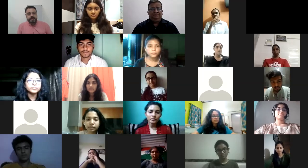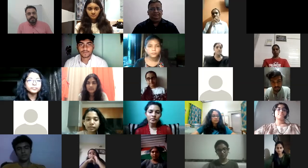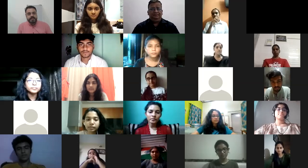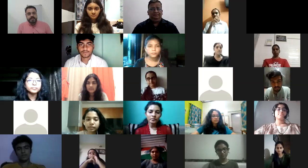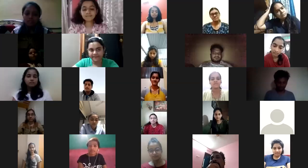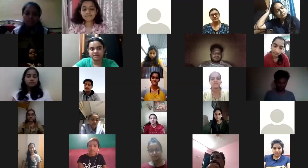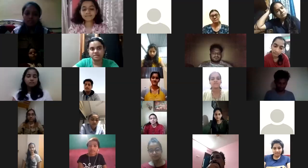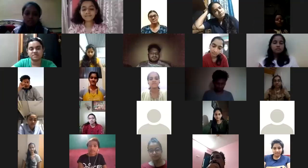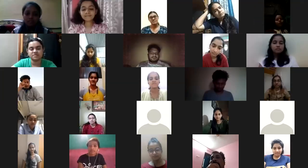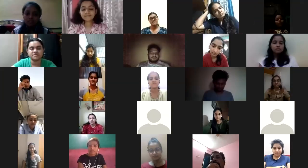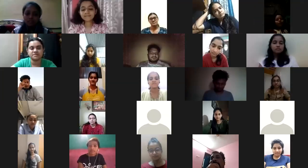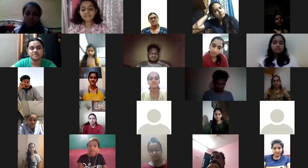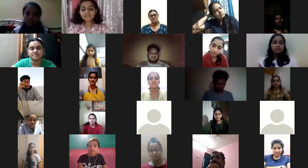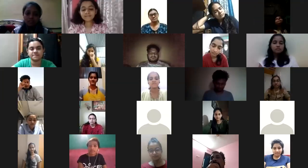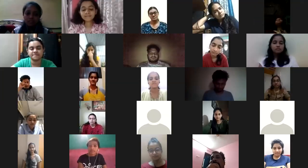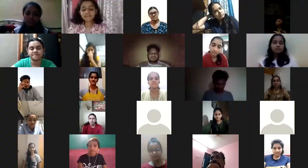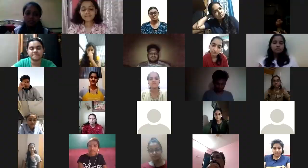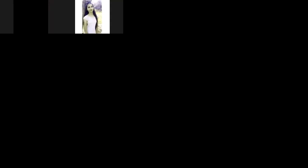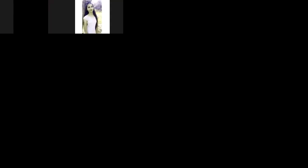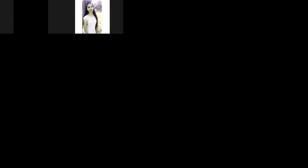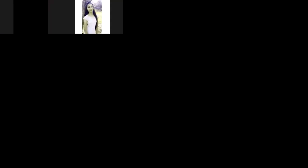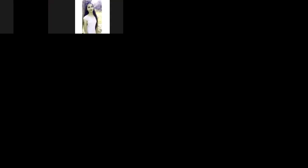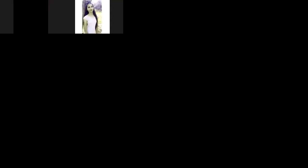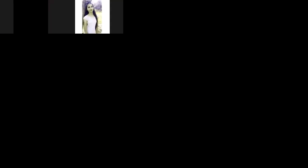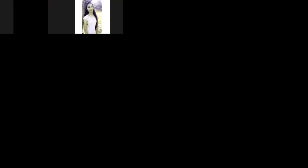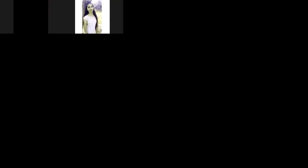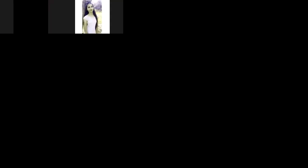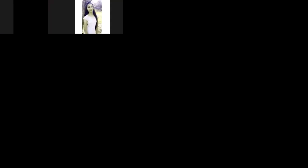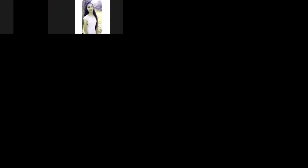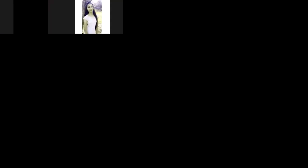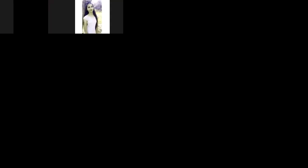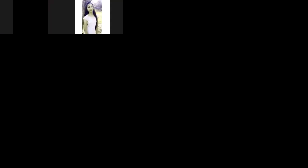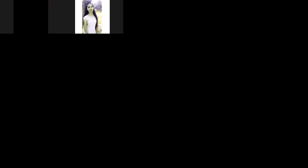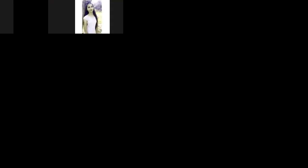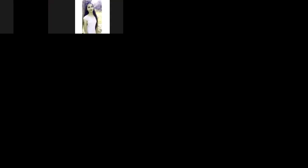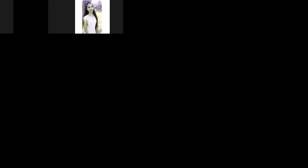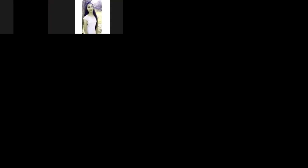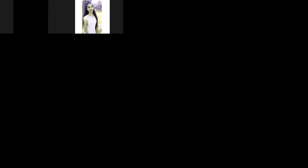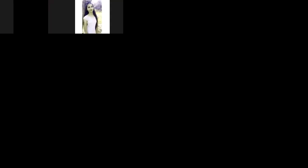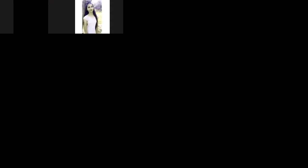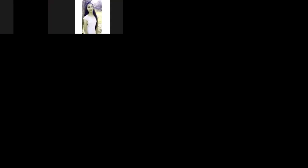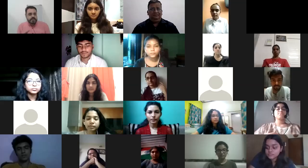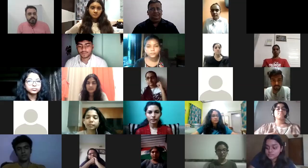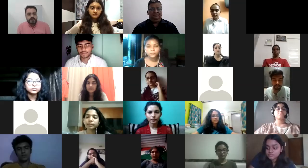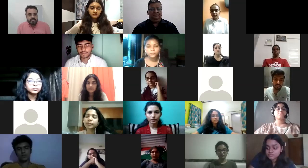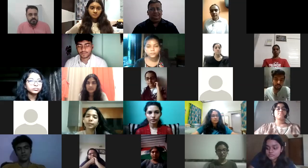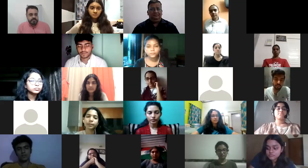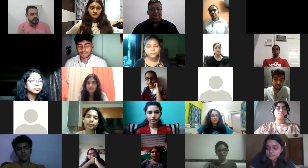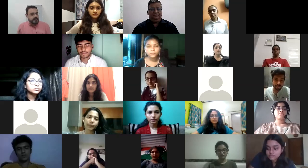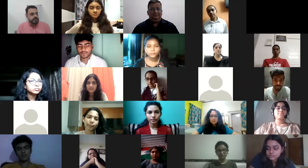ITES. So a lot of hearing impaired youth, they go into hospitality and retail. Have you seen, hearing impaired youth when